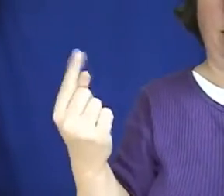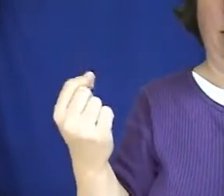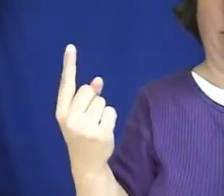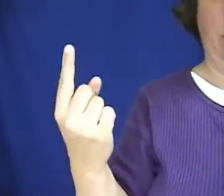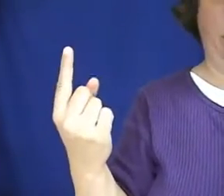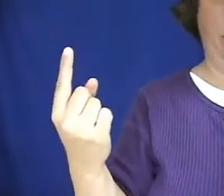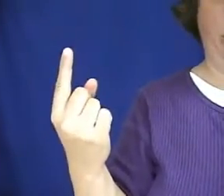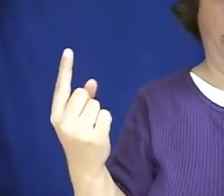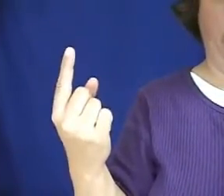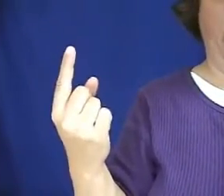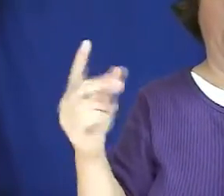611.